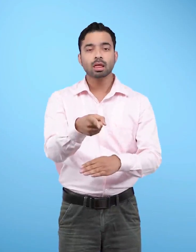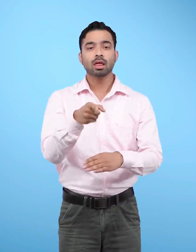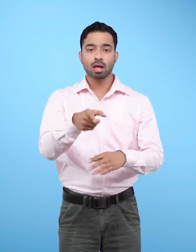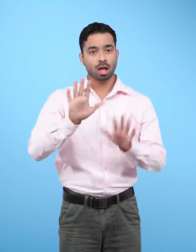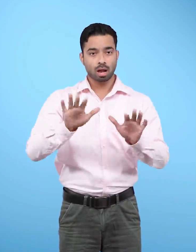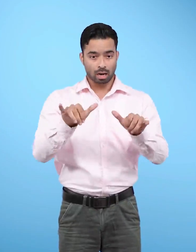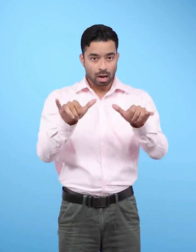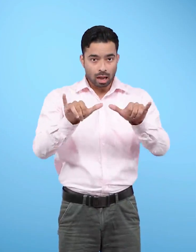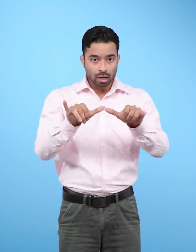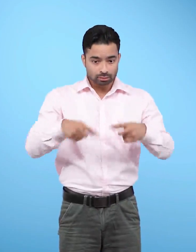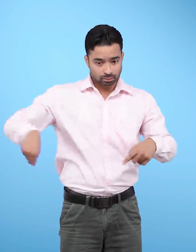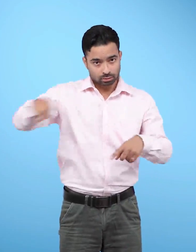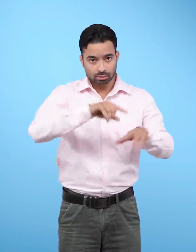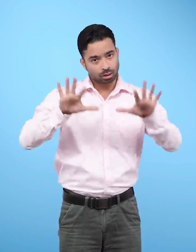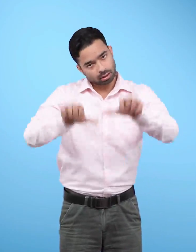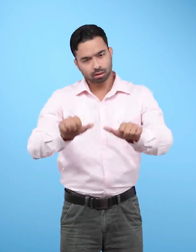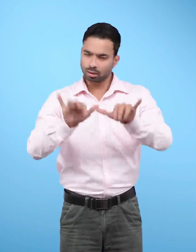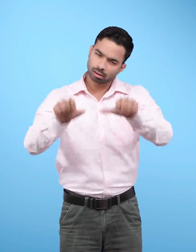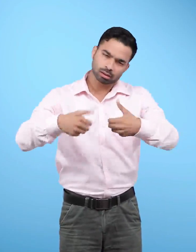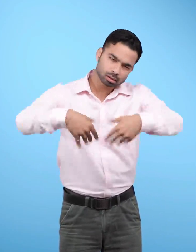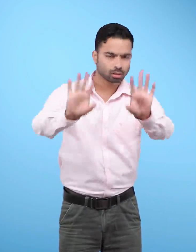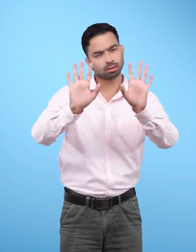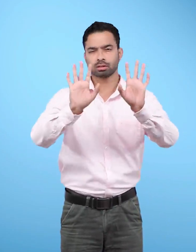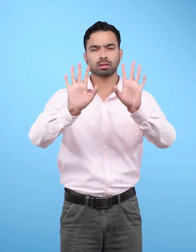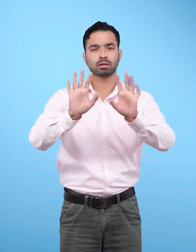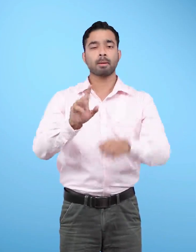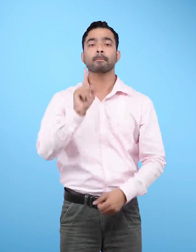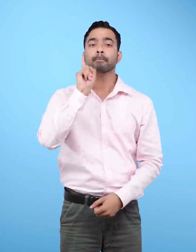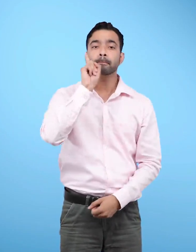take as much land as what comes within 100 meters of wire."